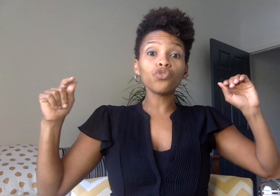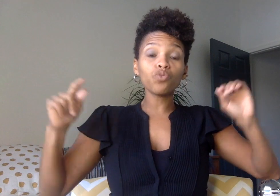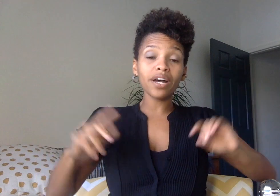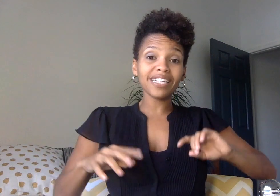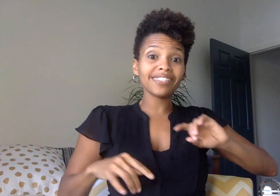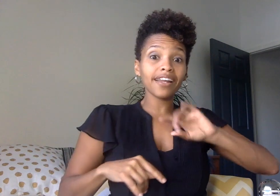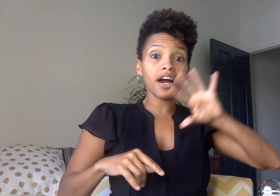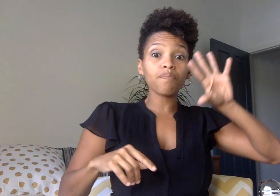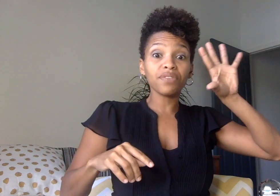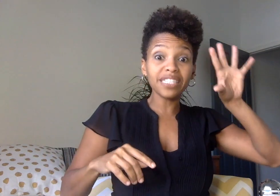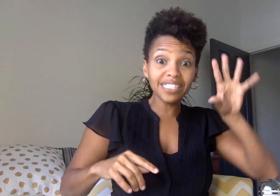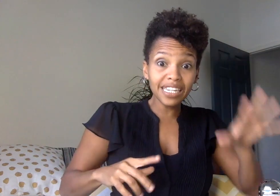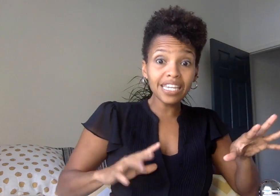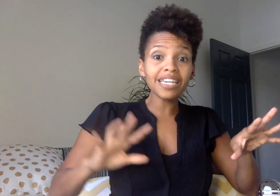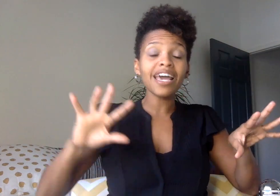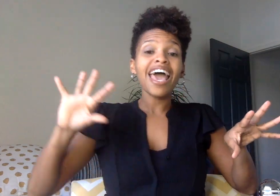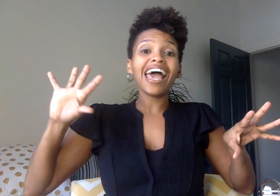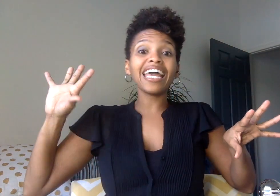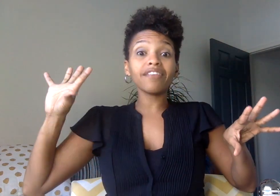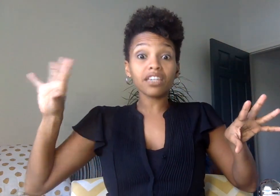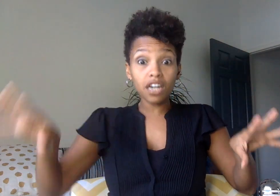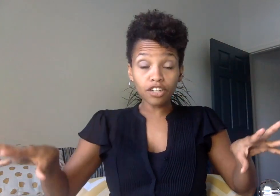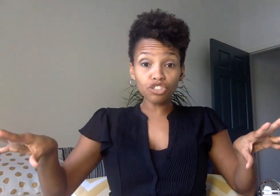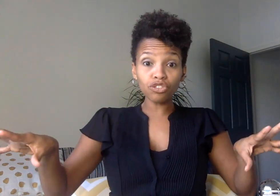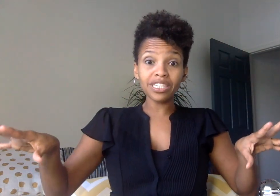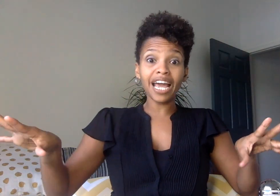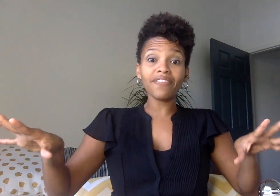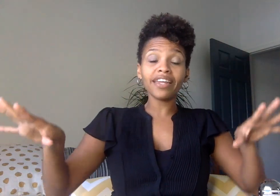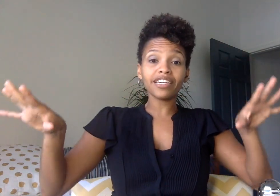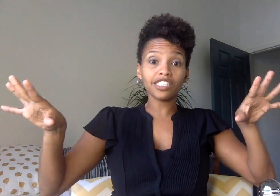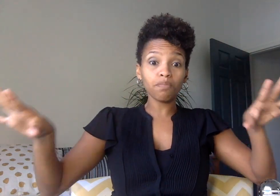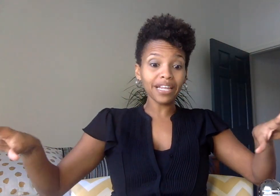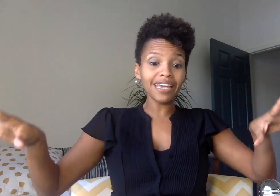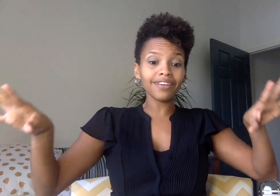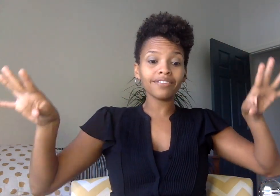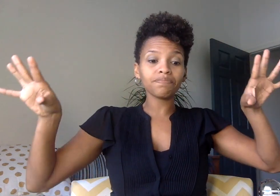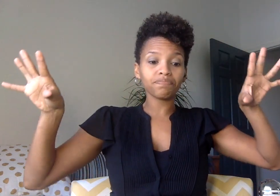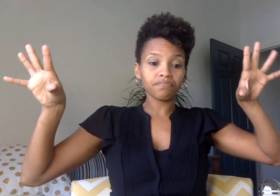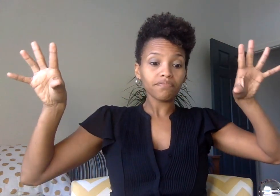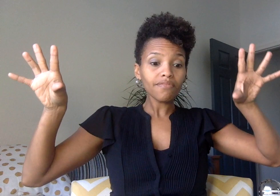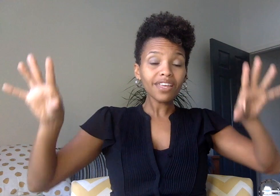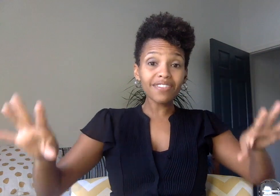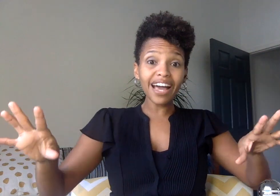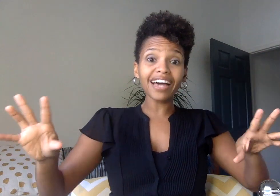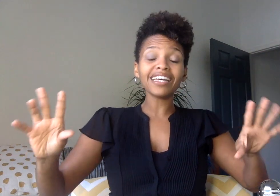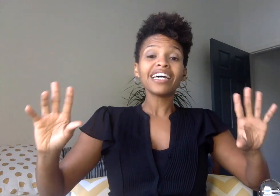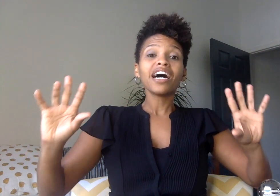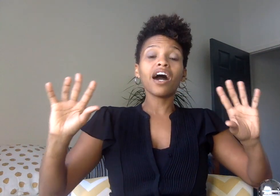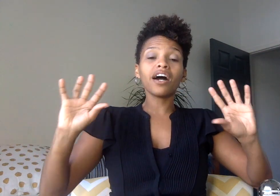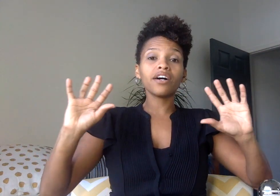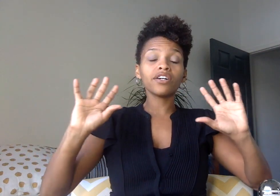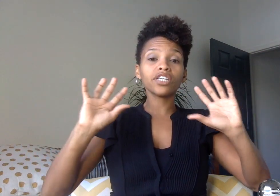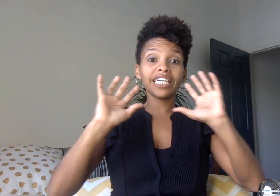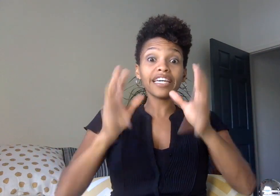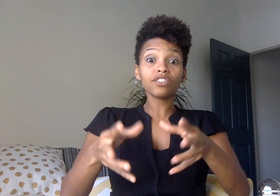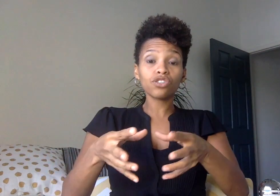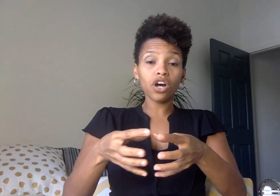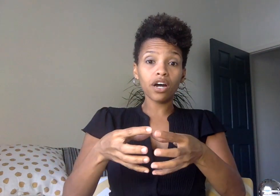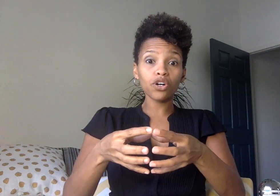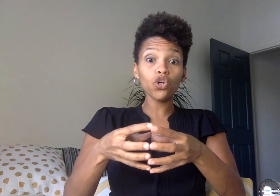want to set up the city and the country and then explain that kids who